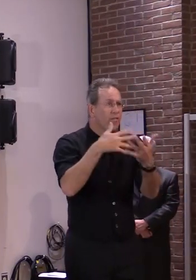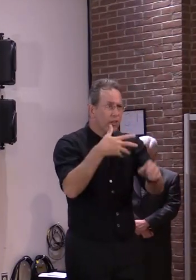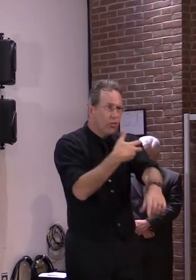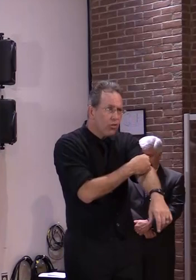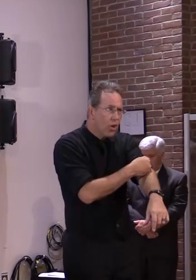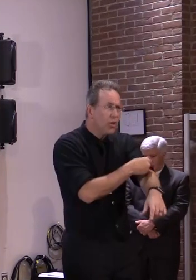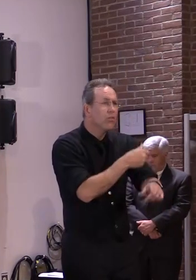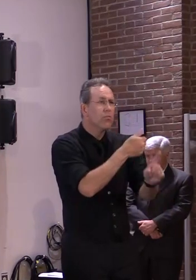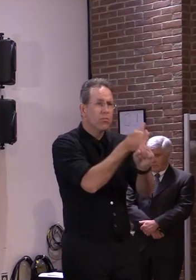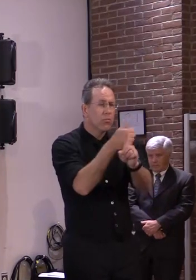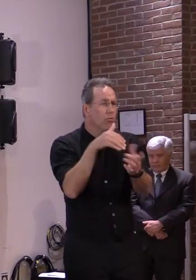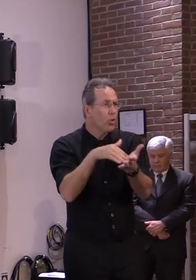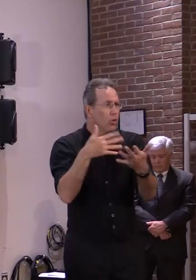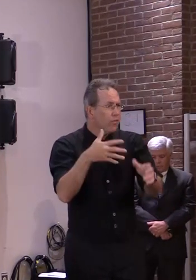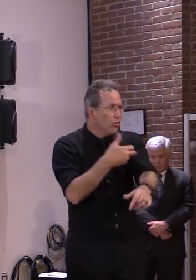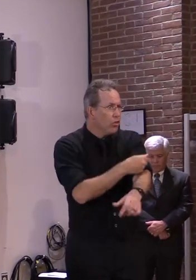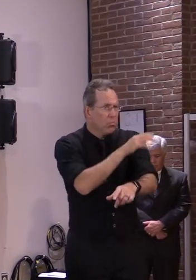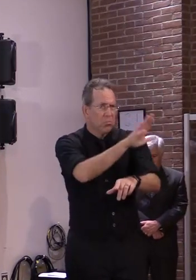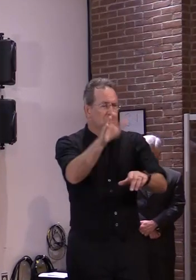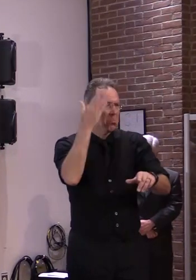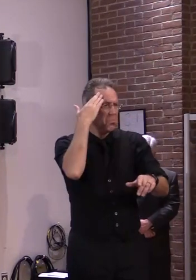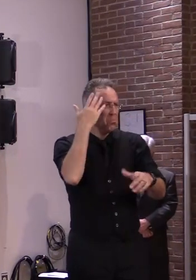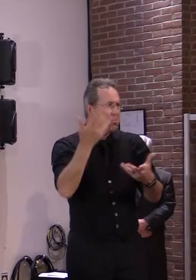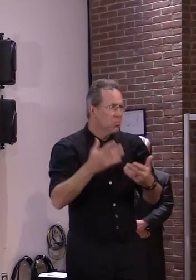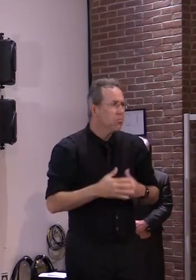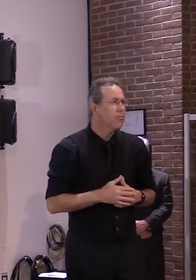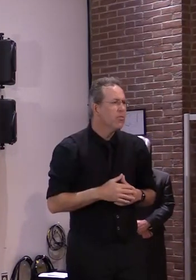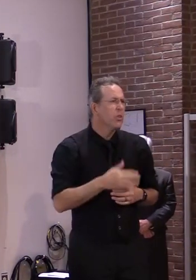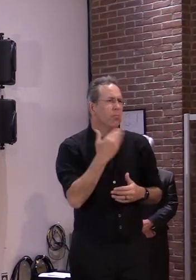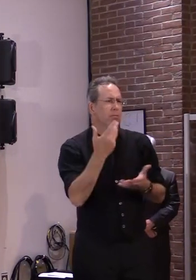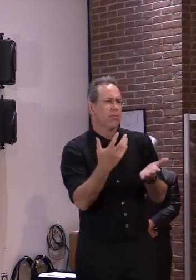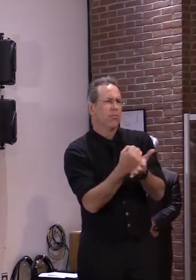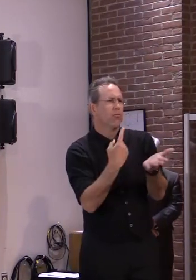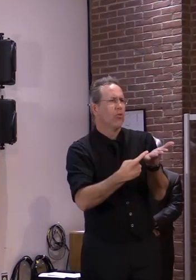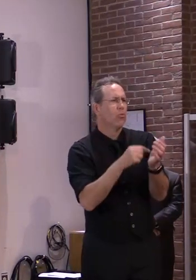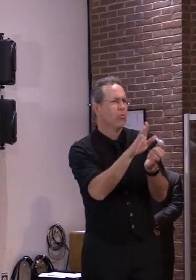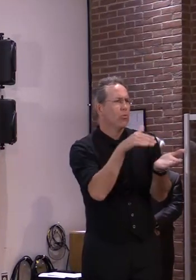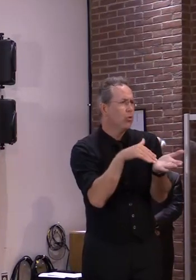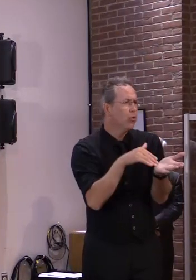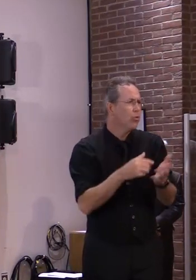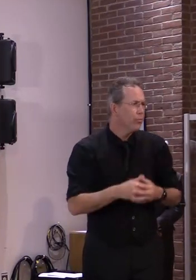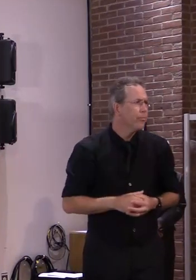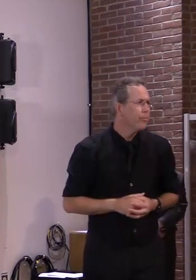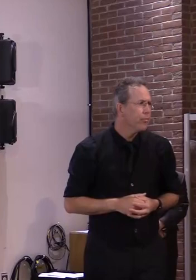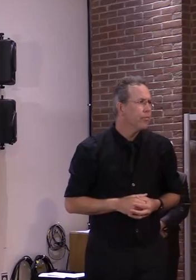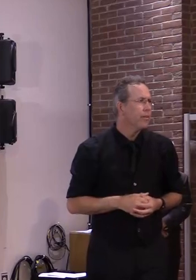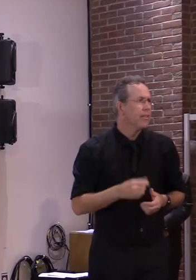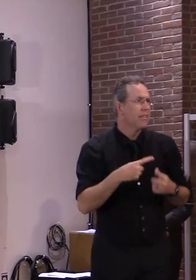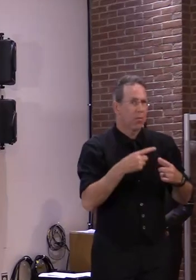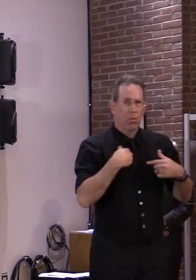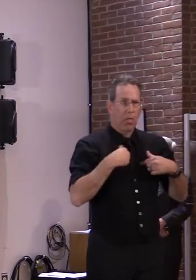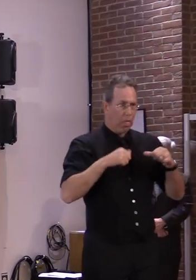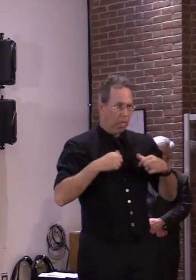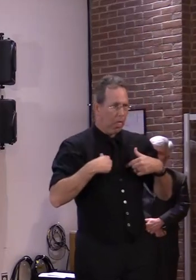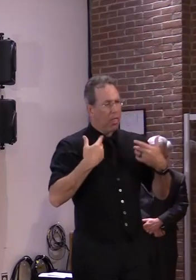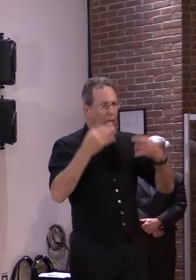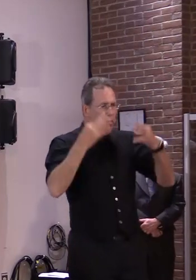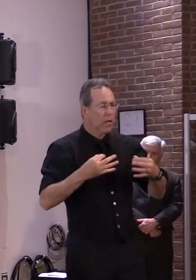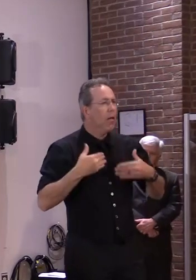And that would, I think, take care of the sort of being informed